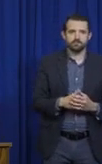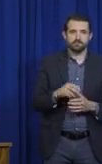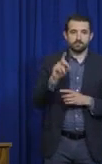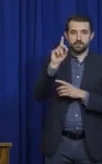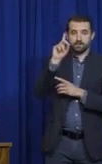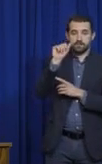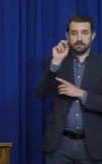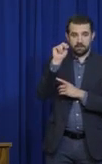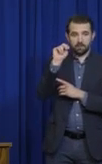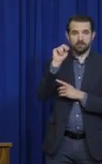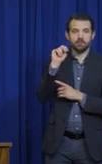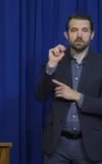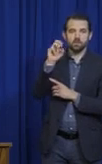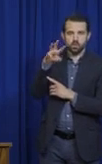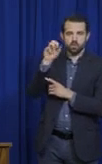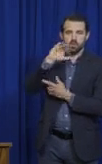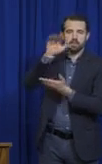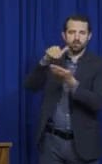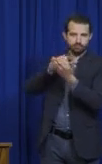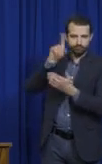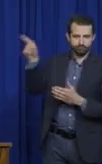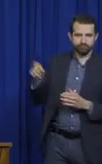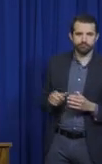Thank you very much, Dr. Shah.